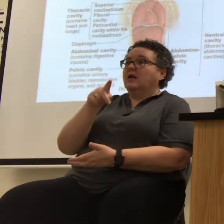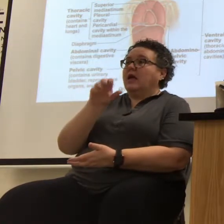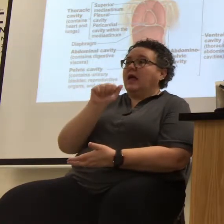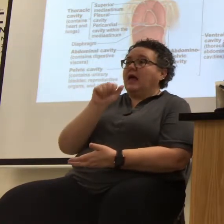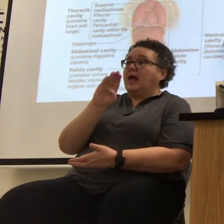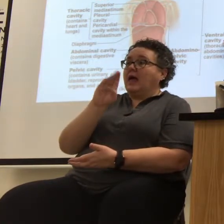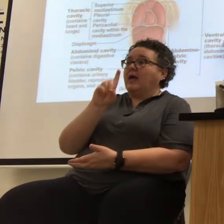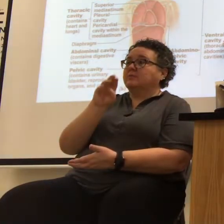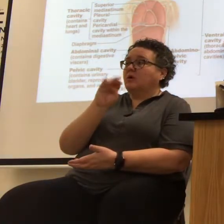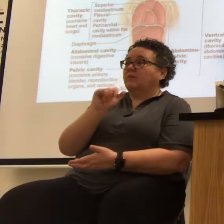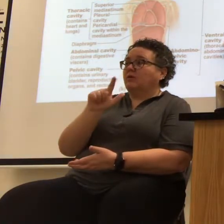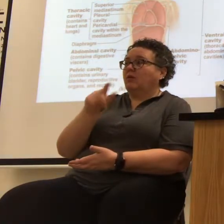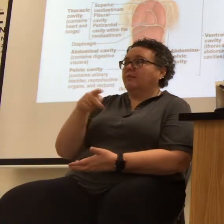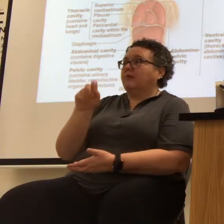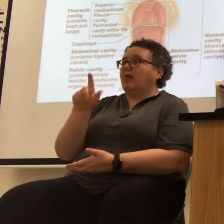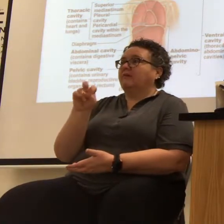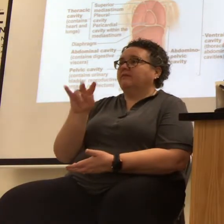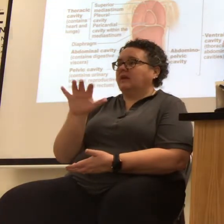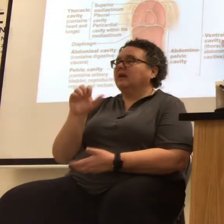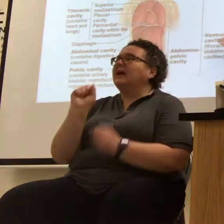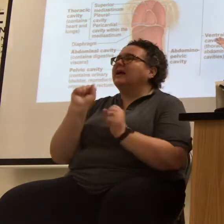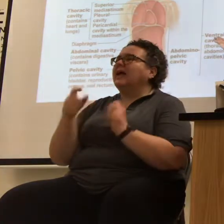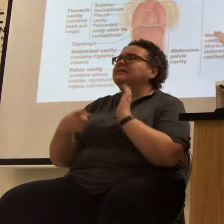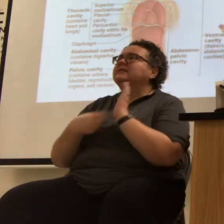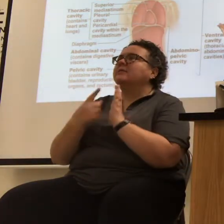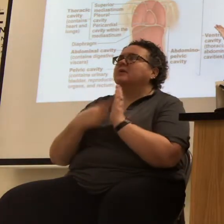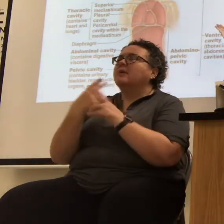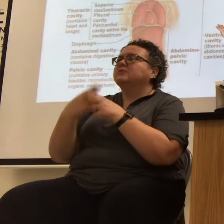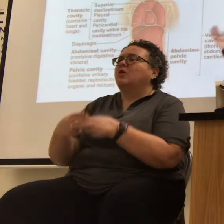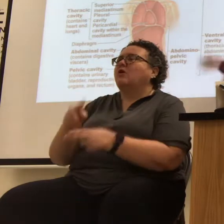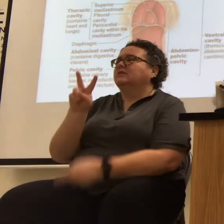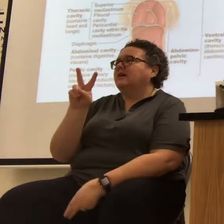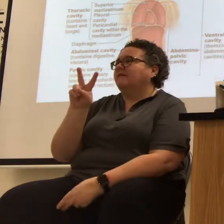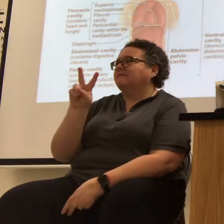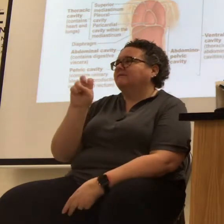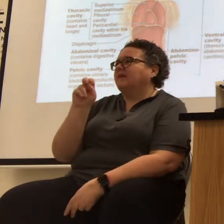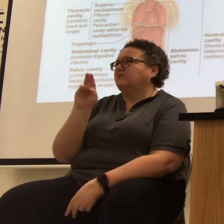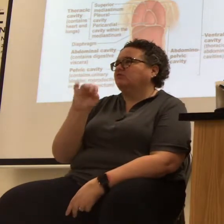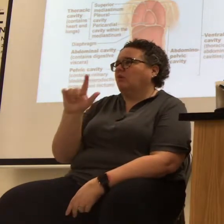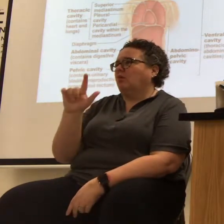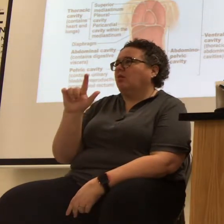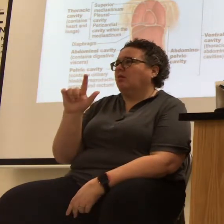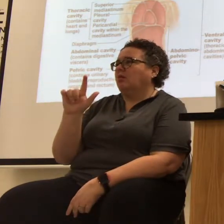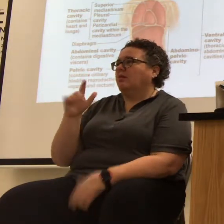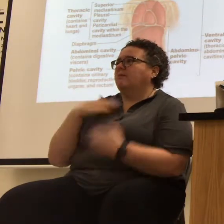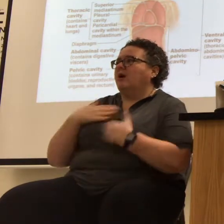called the ventral body cavity. Okay.